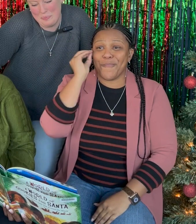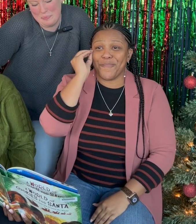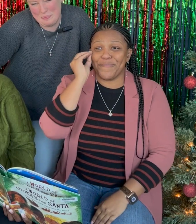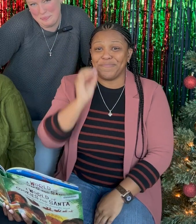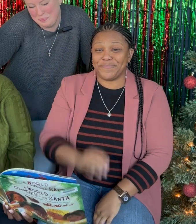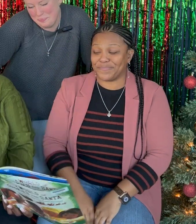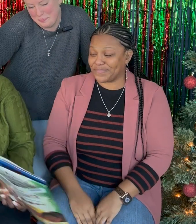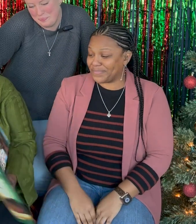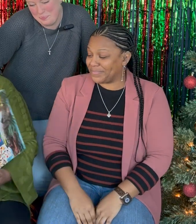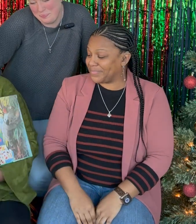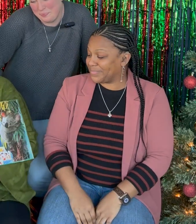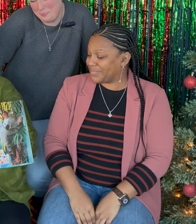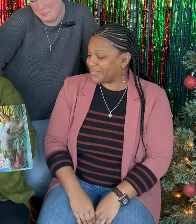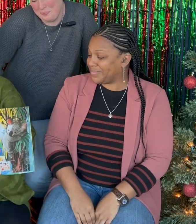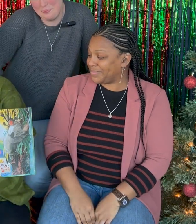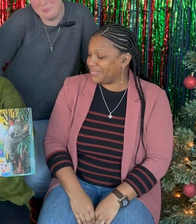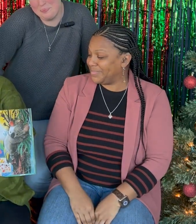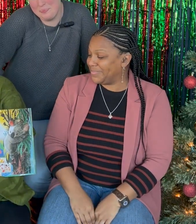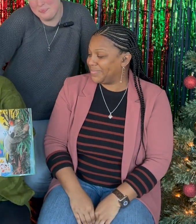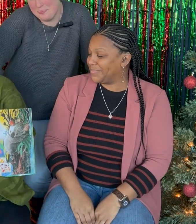home.